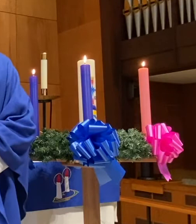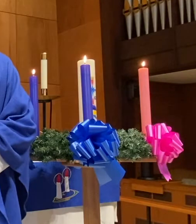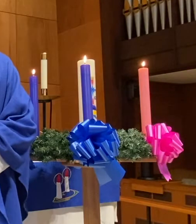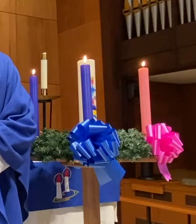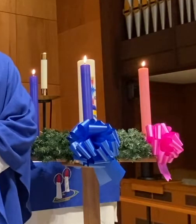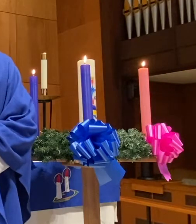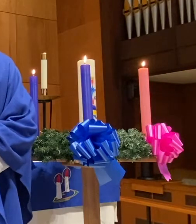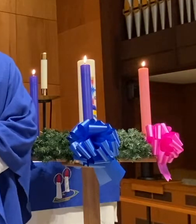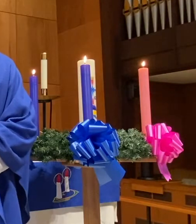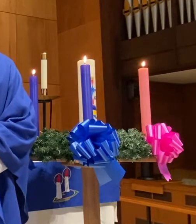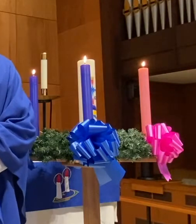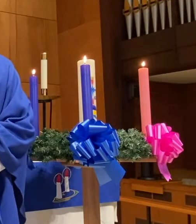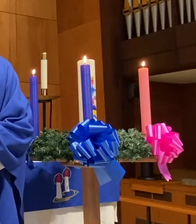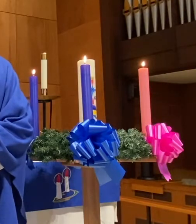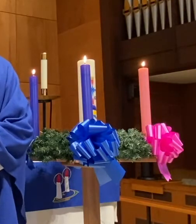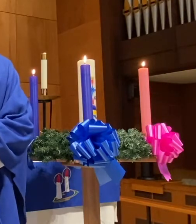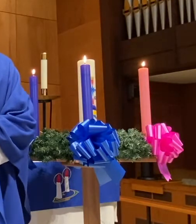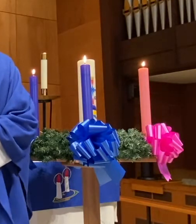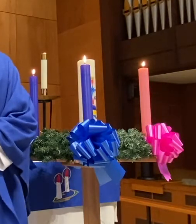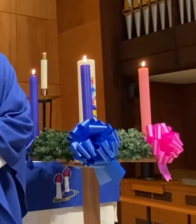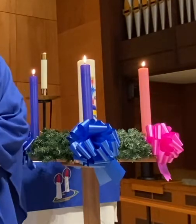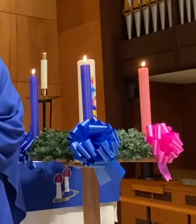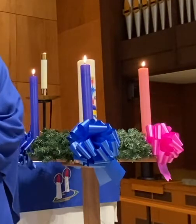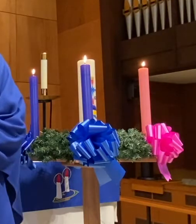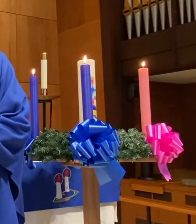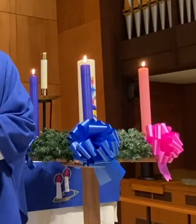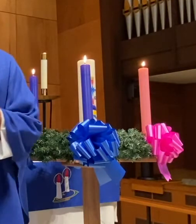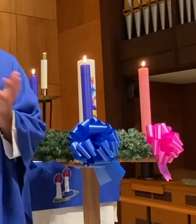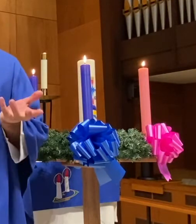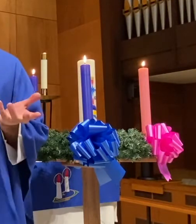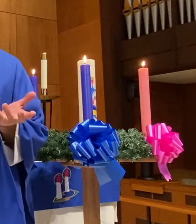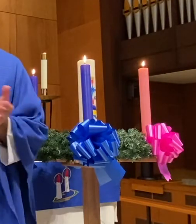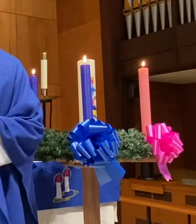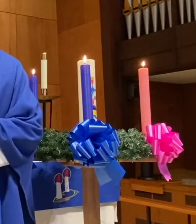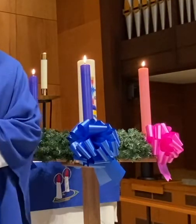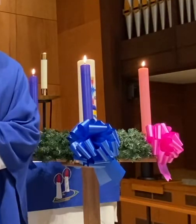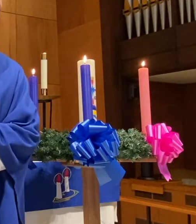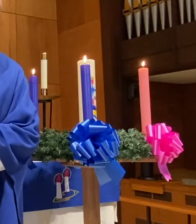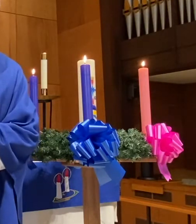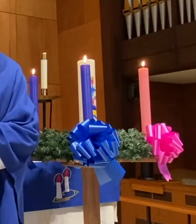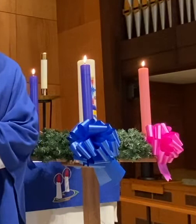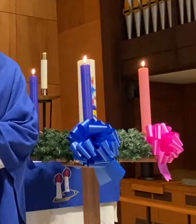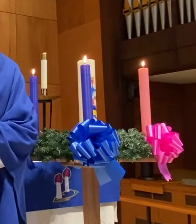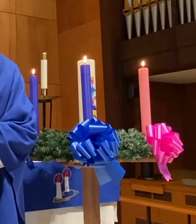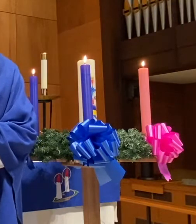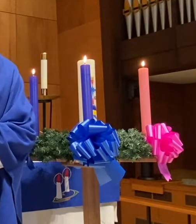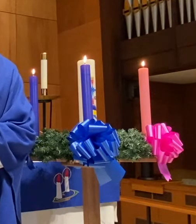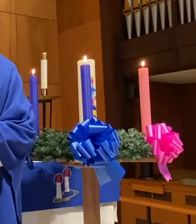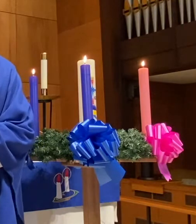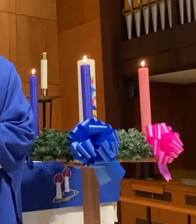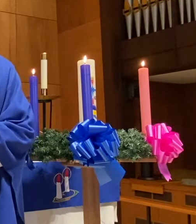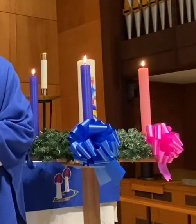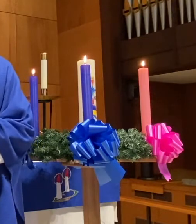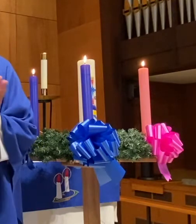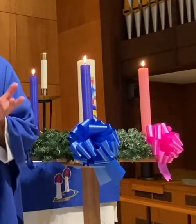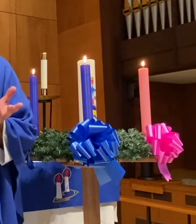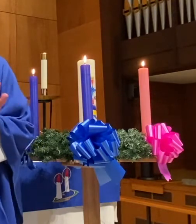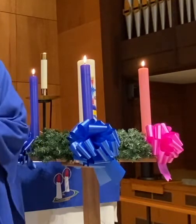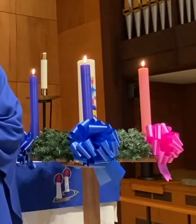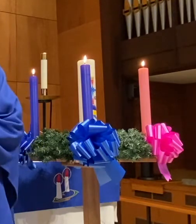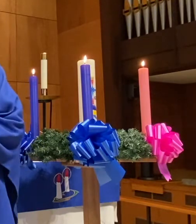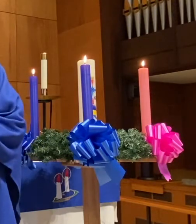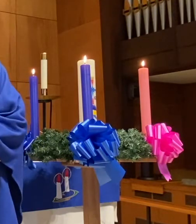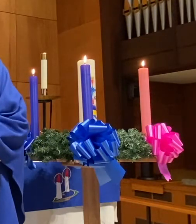they are valuable for our ministry. Also, please know that each week we continue to rely on the financial giving of our members and